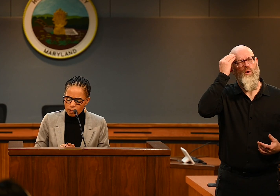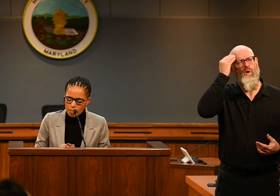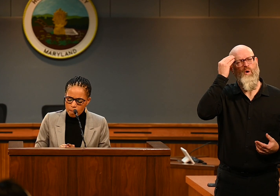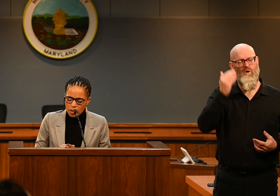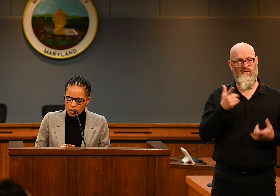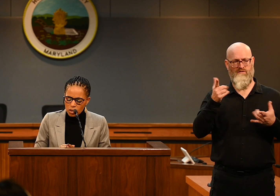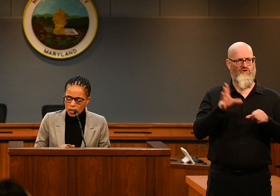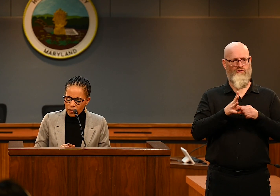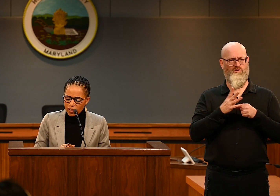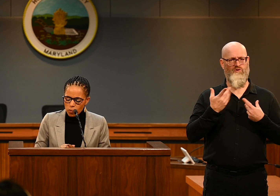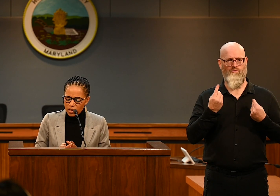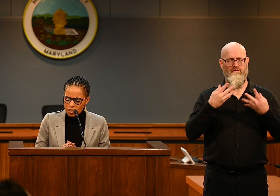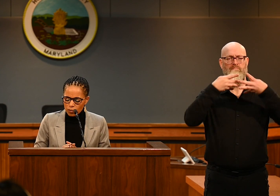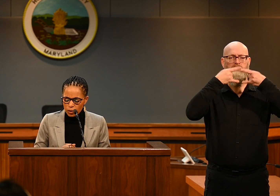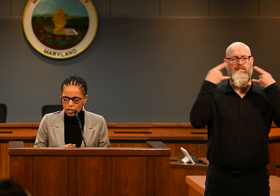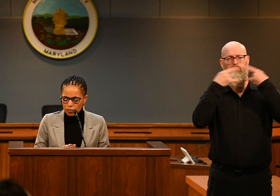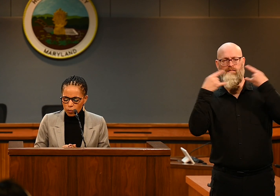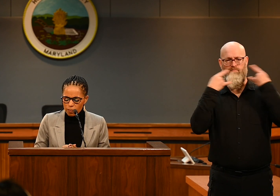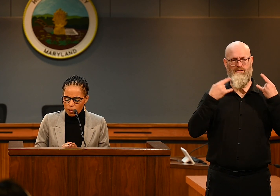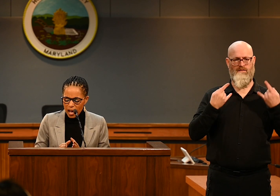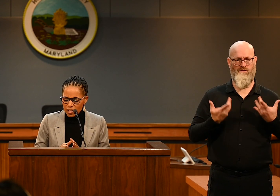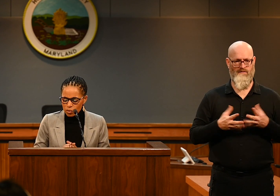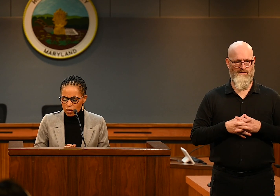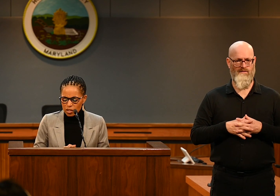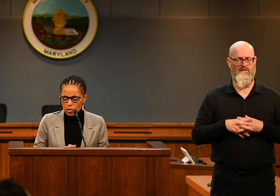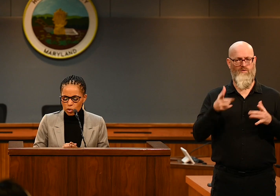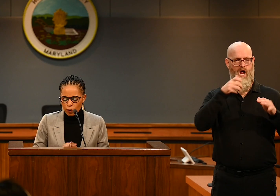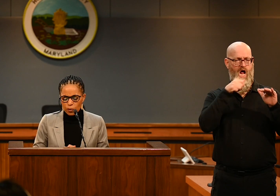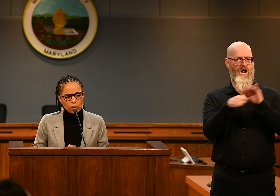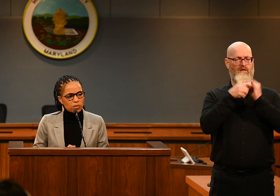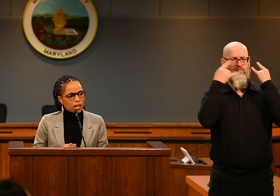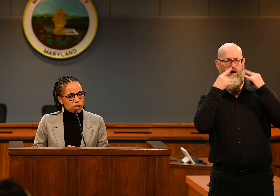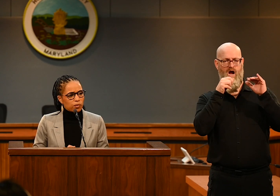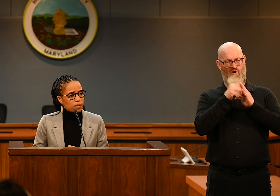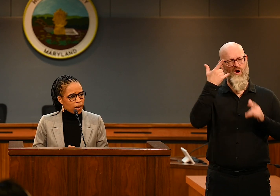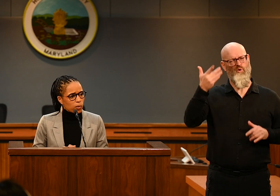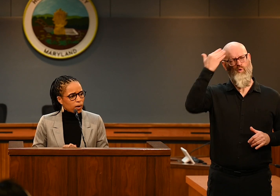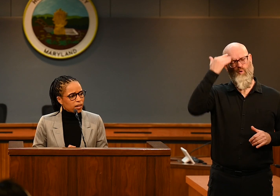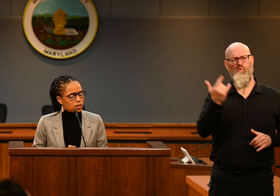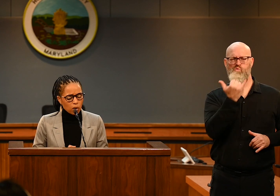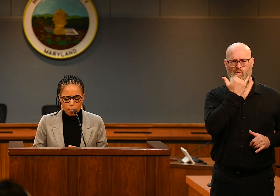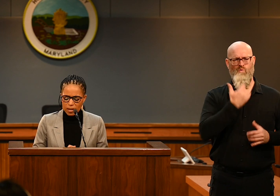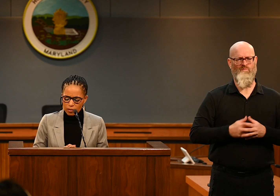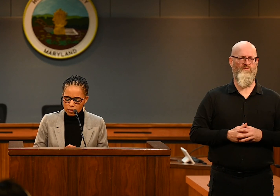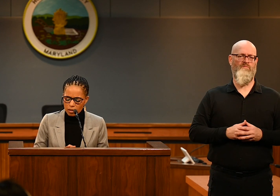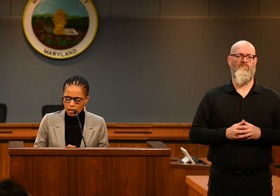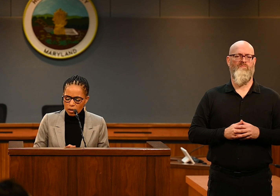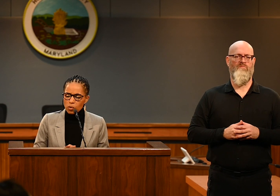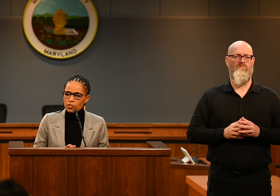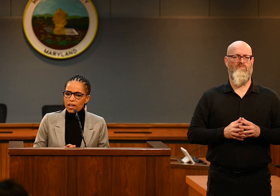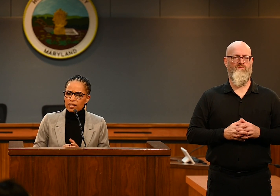well. So we've had to watch this footage from ICE, who continue to refuse entry, by the way, to